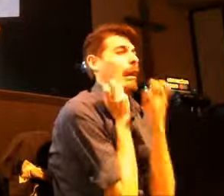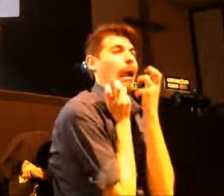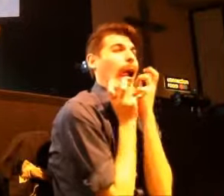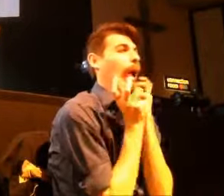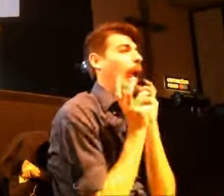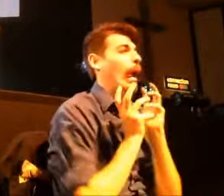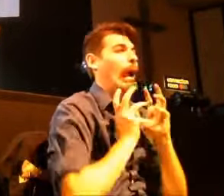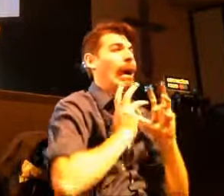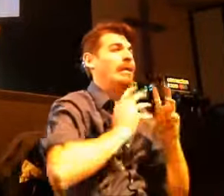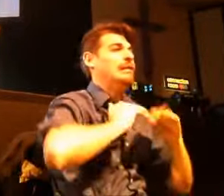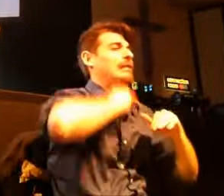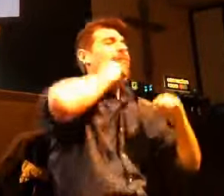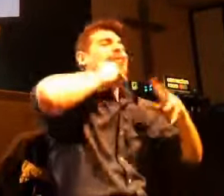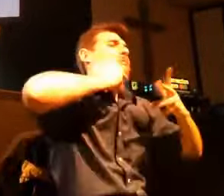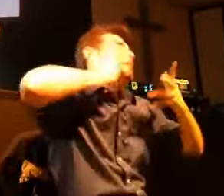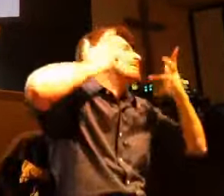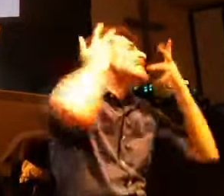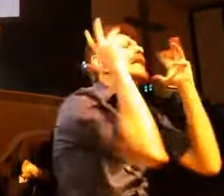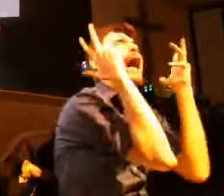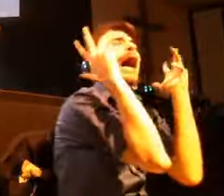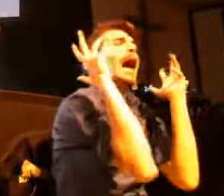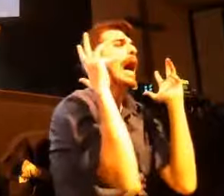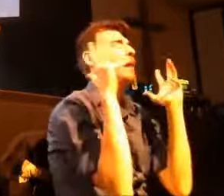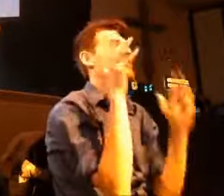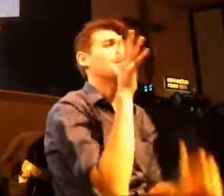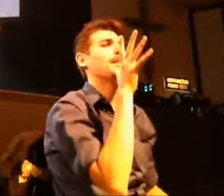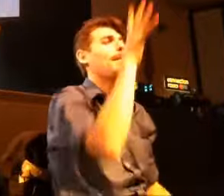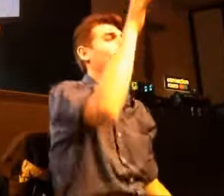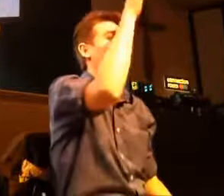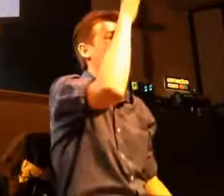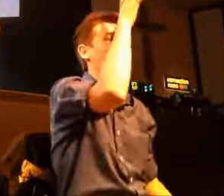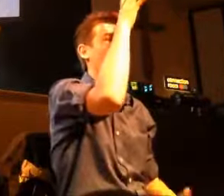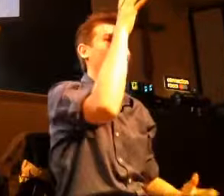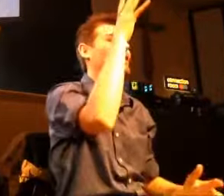The exasperated parent groan. We've all done that.